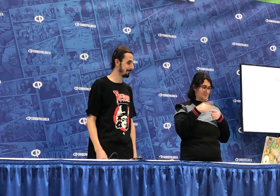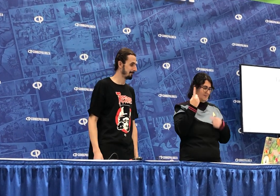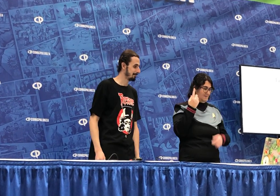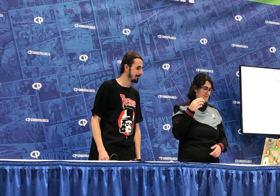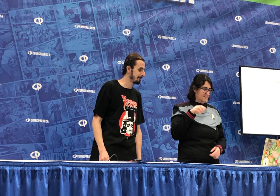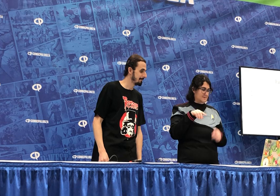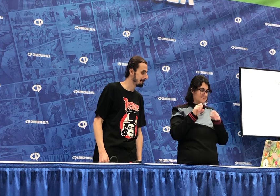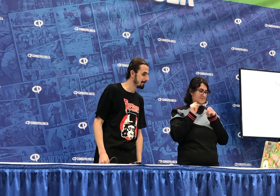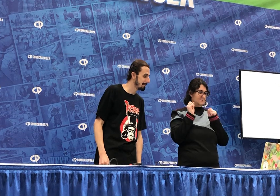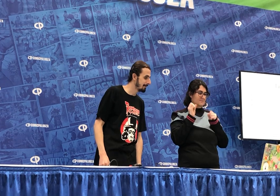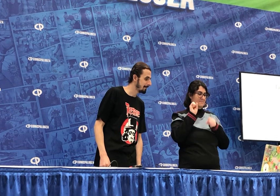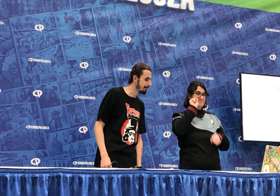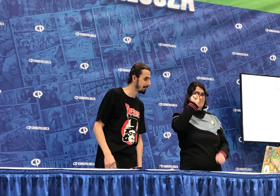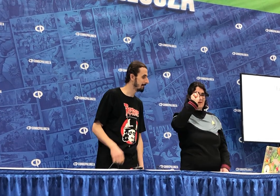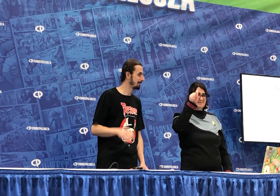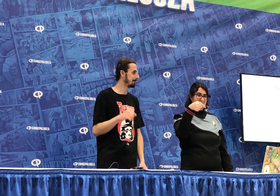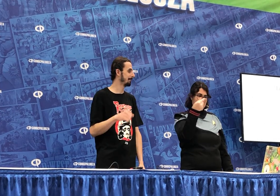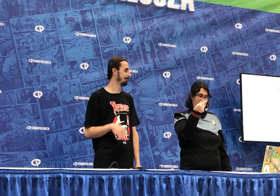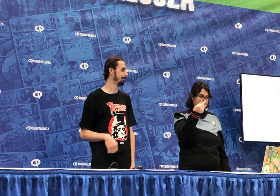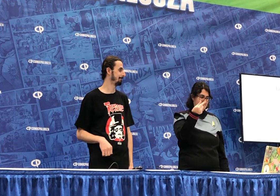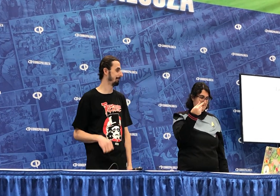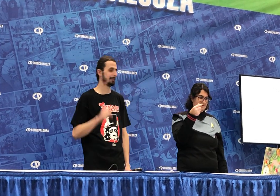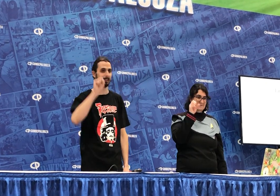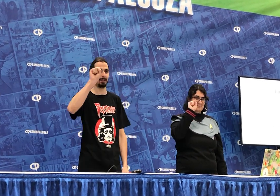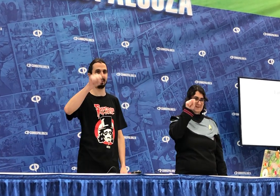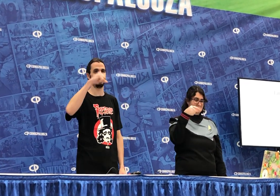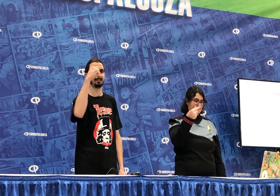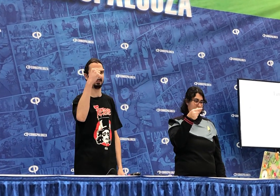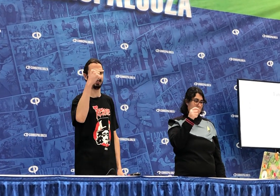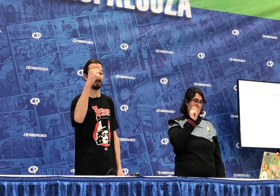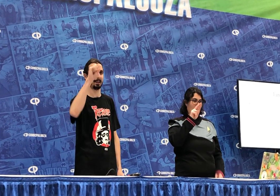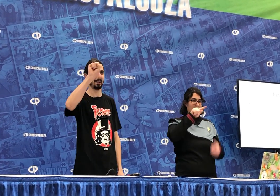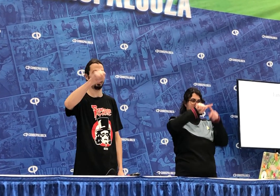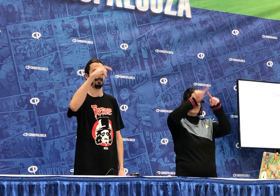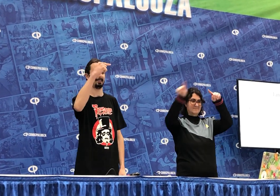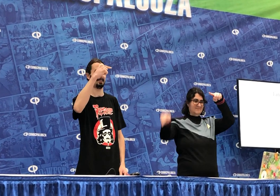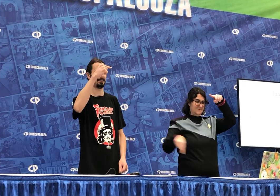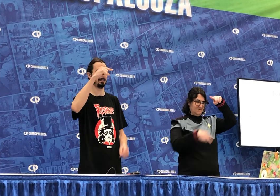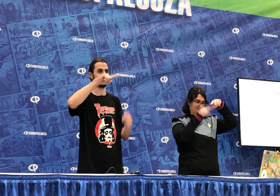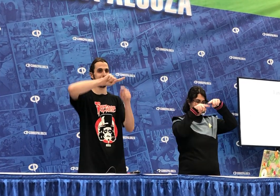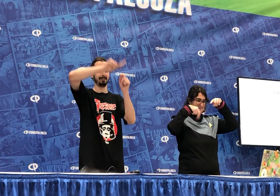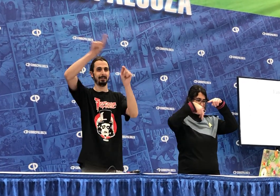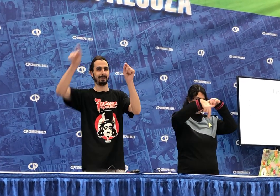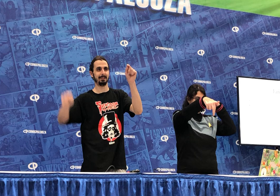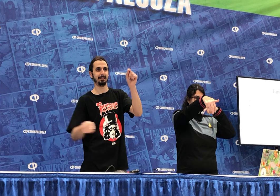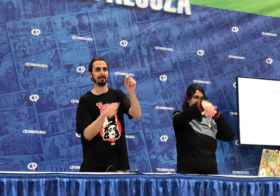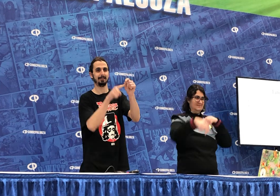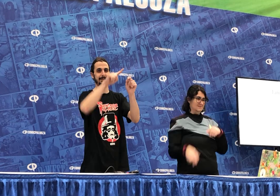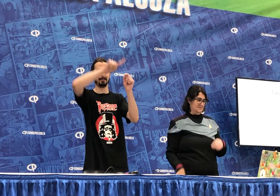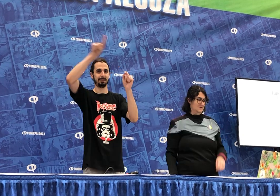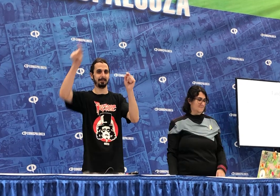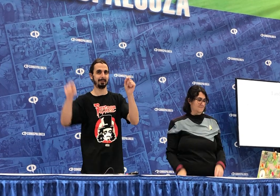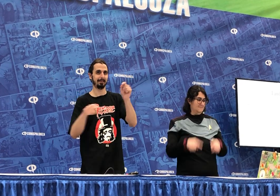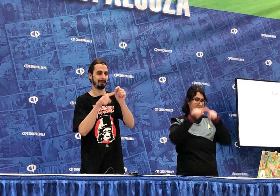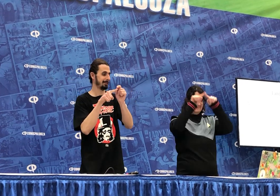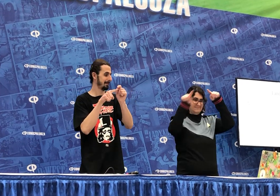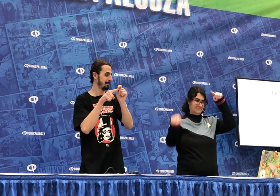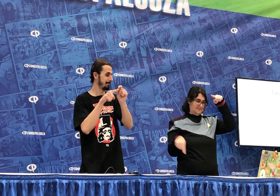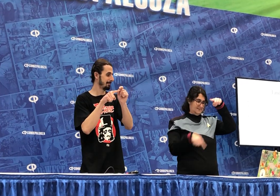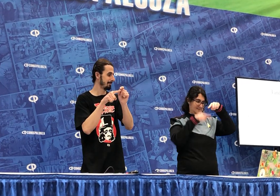There's 2 signs for Stargate. There's SG, okay, but you're kind of making it, or you can actually show the Stargate and